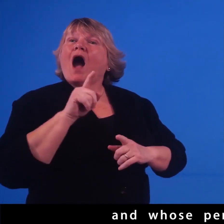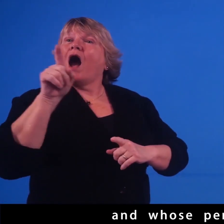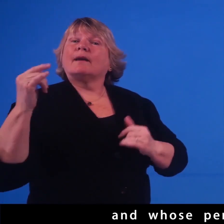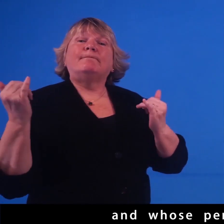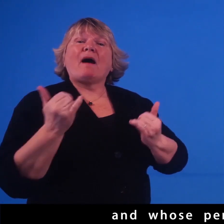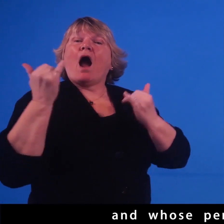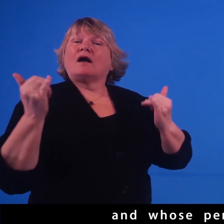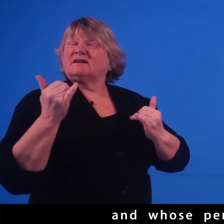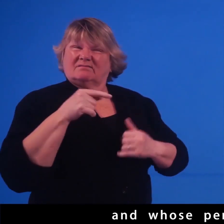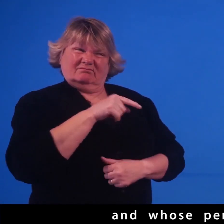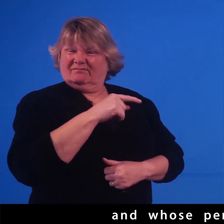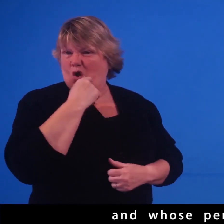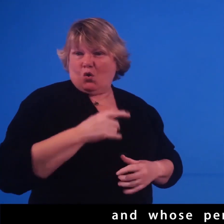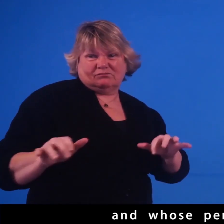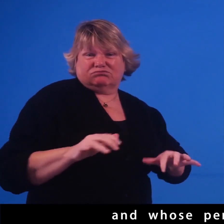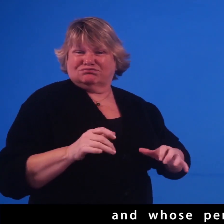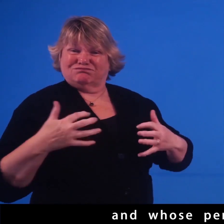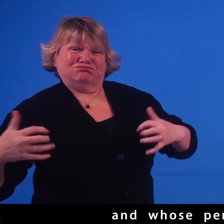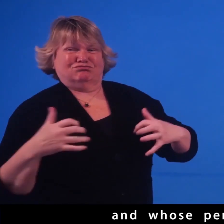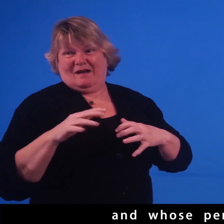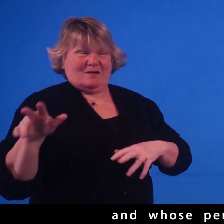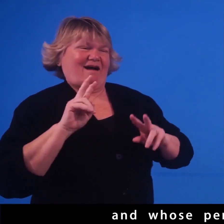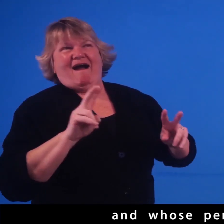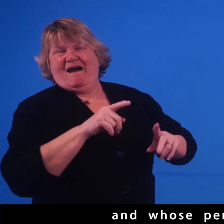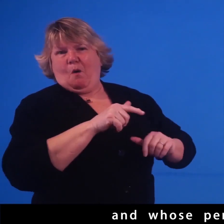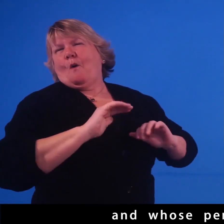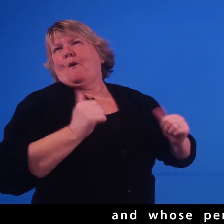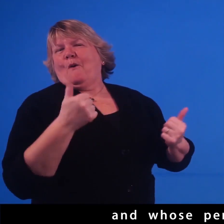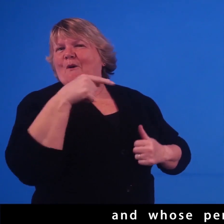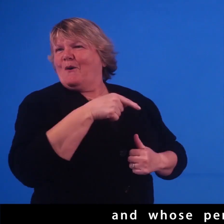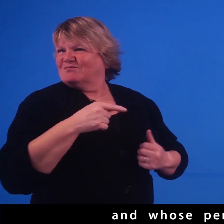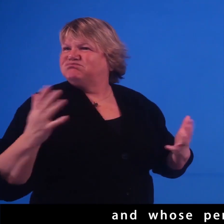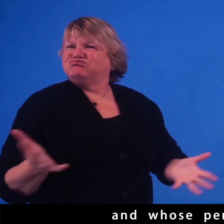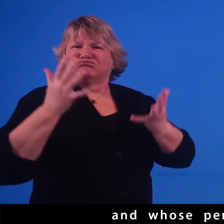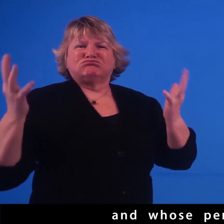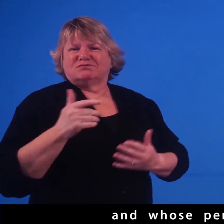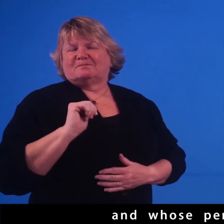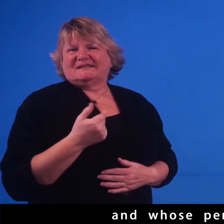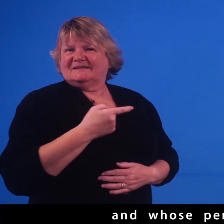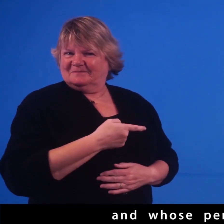and whose performances made him the life and soul of many a party.